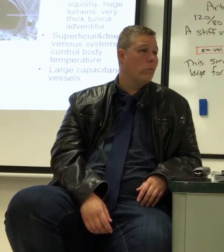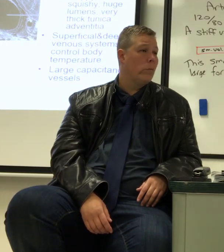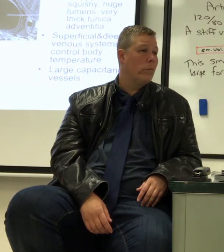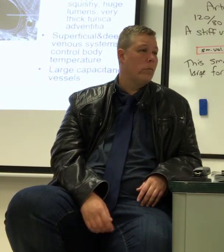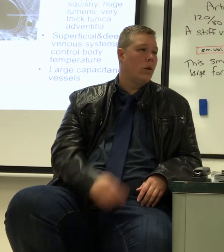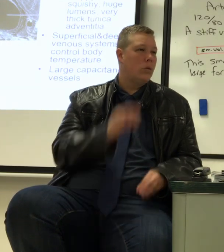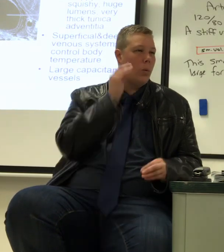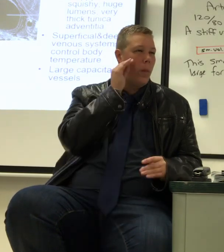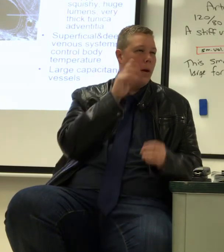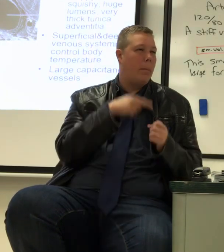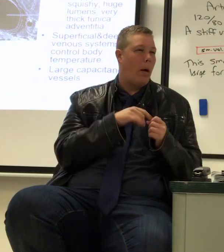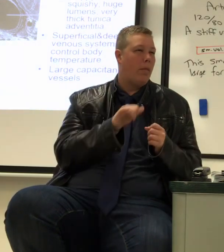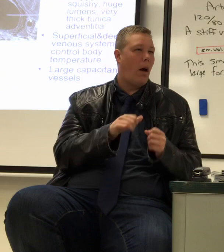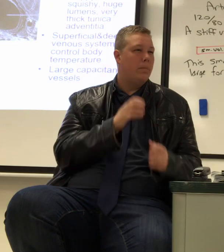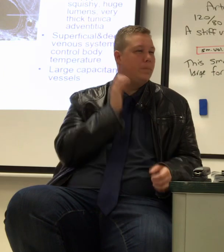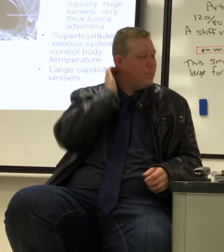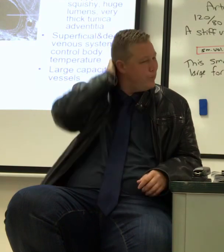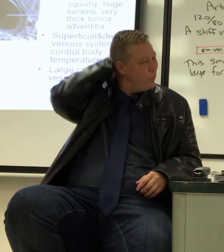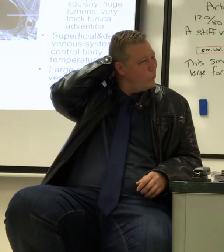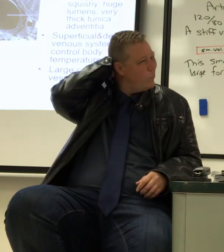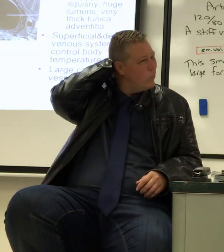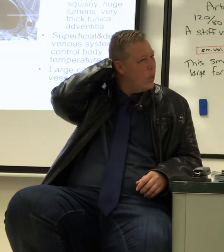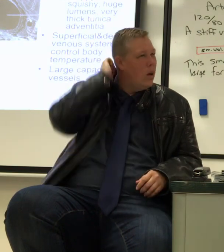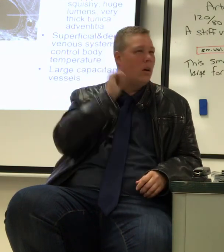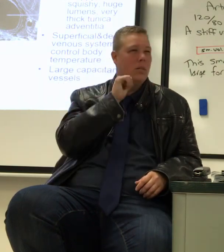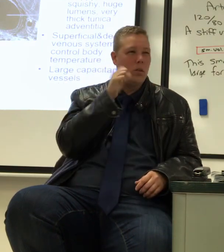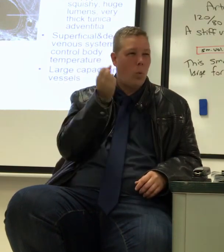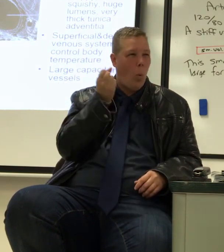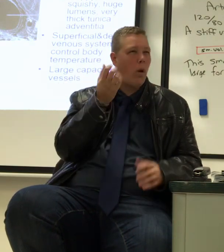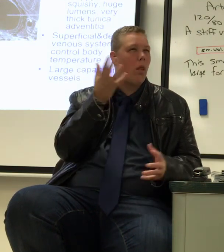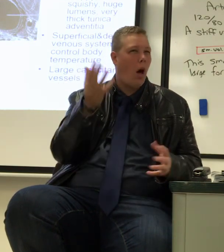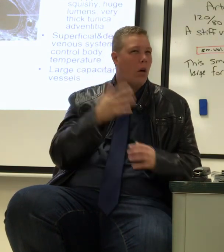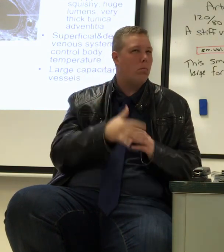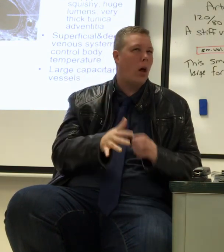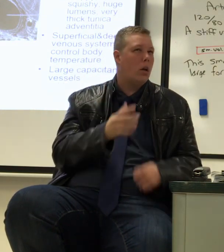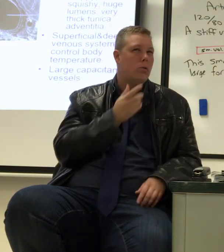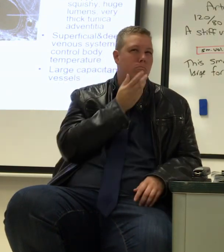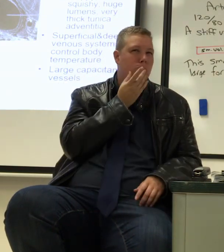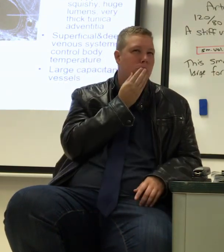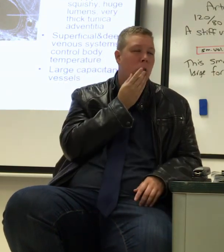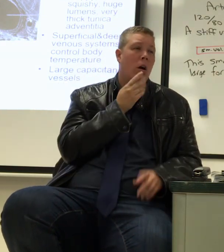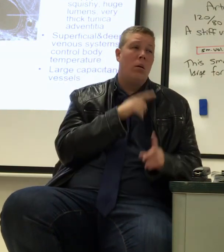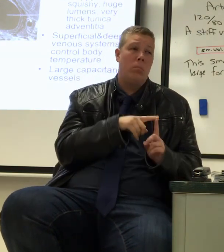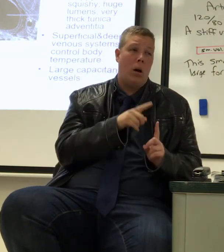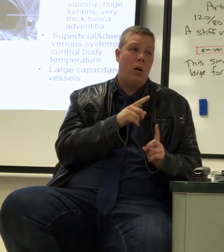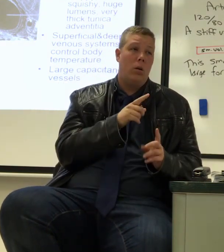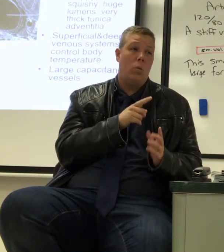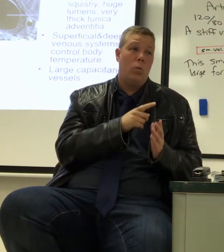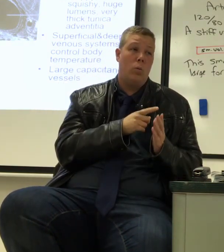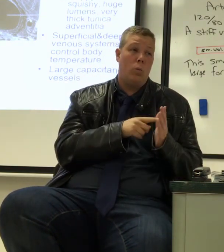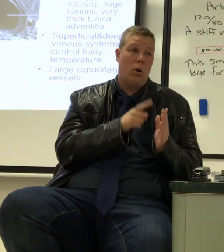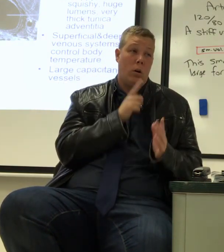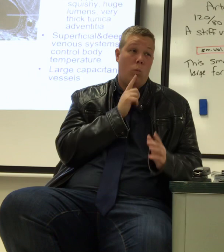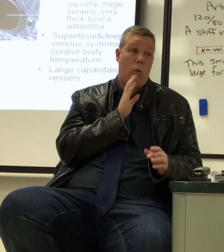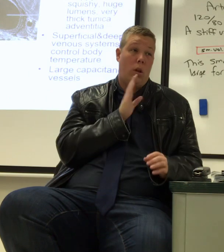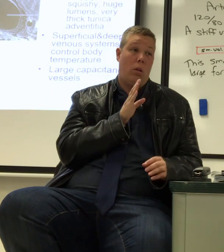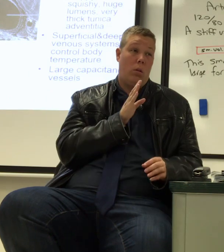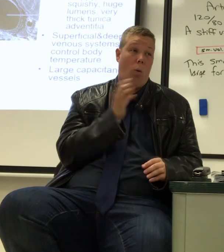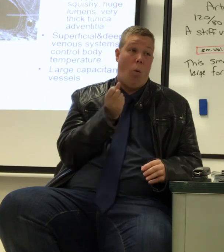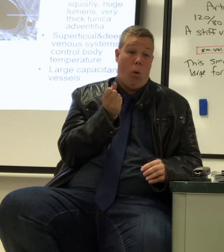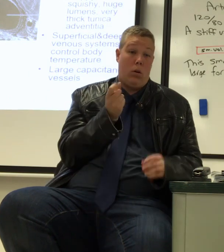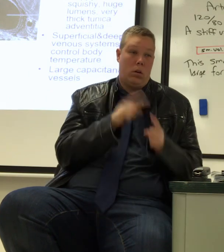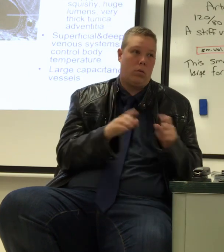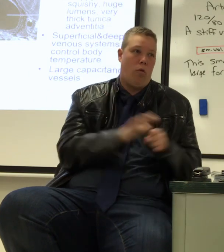So think about that. Doesn't hold a lot of blood, but what it does hold, it's full.